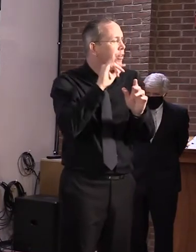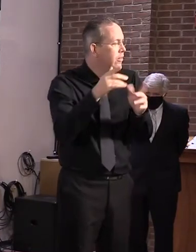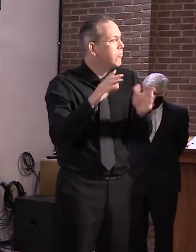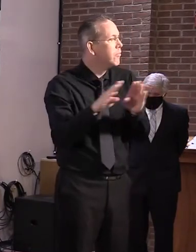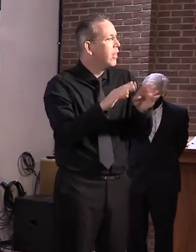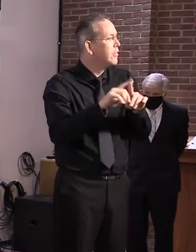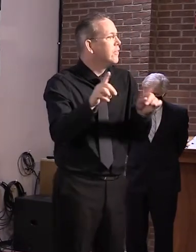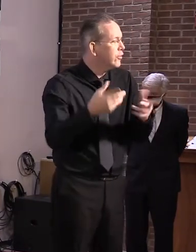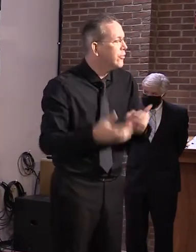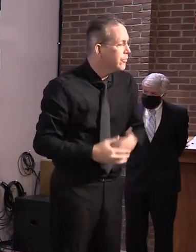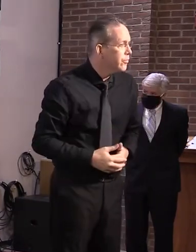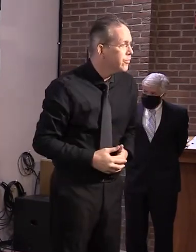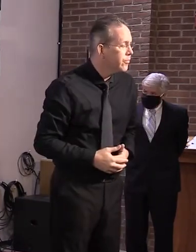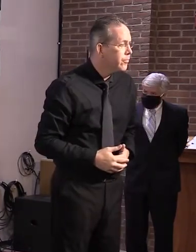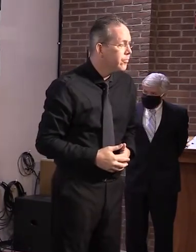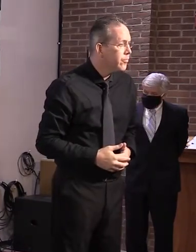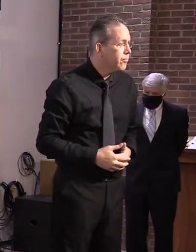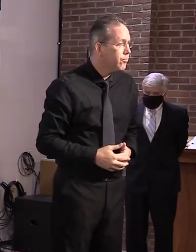will handle it.